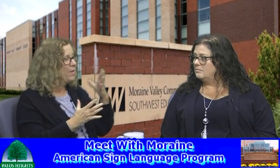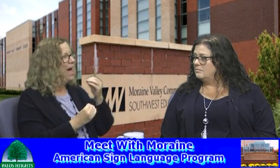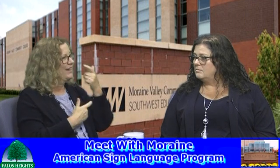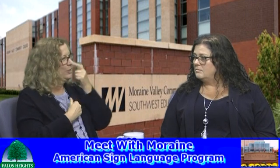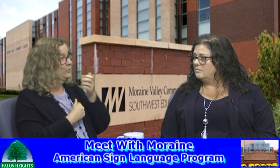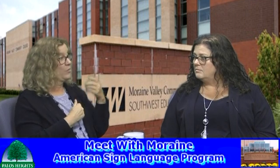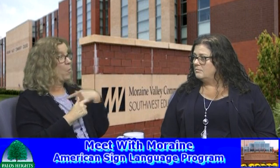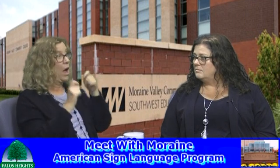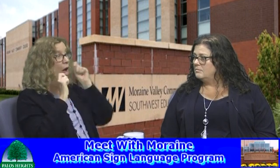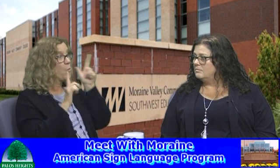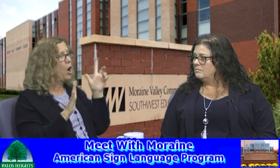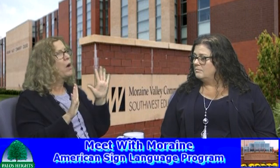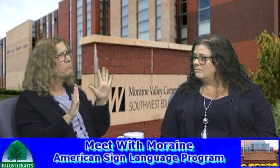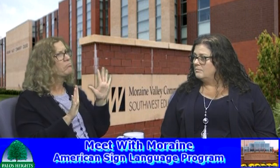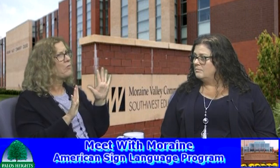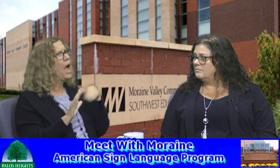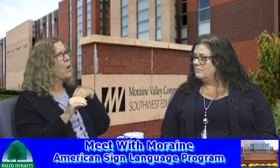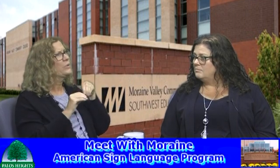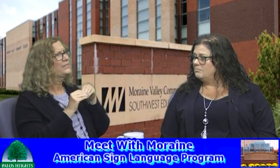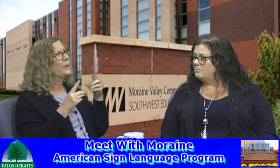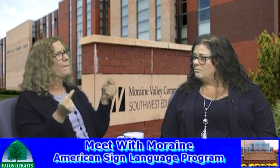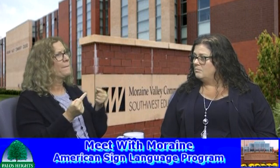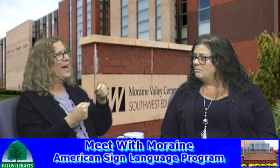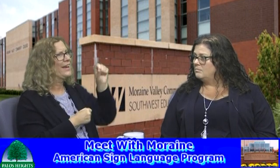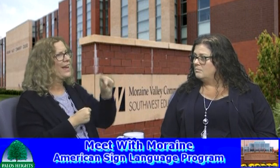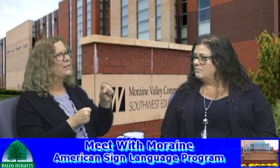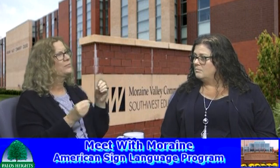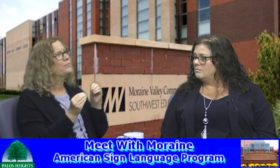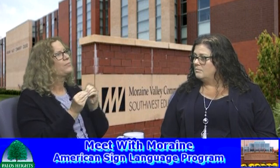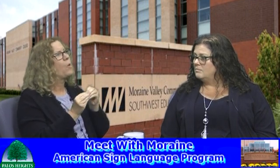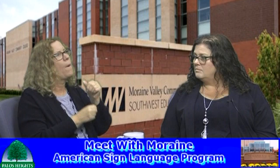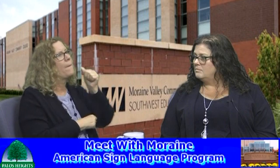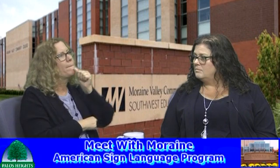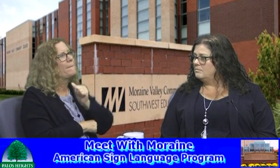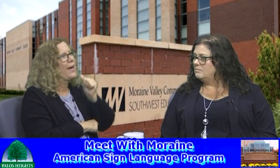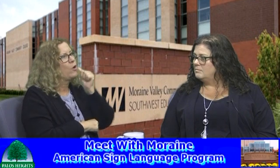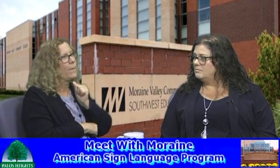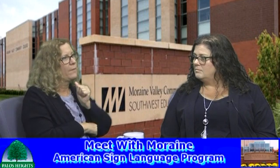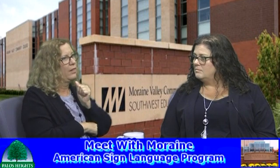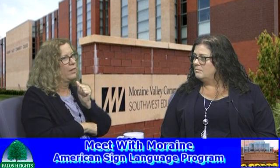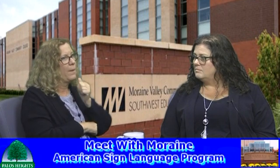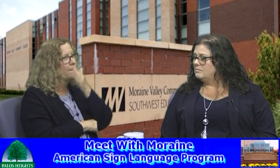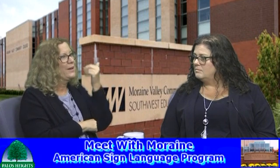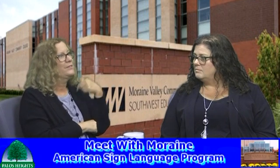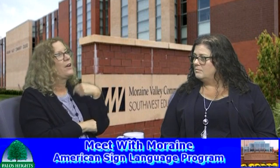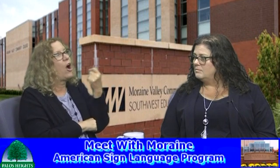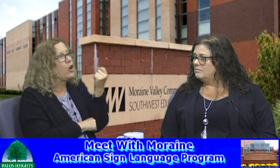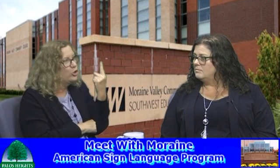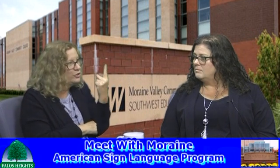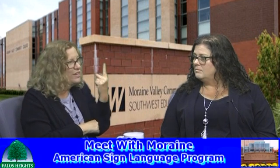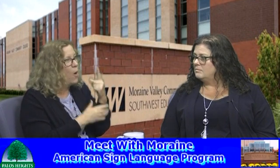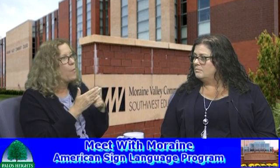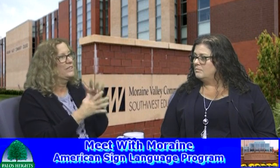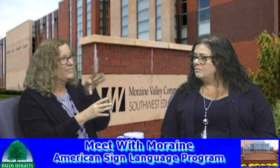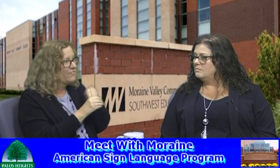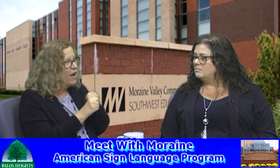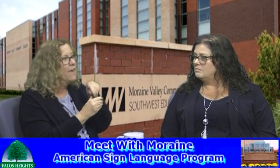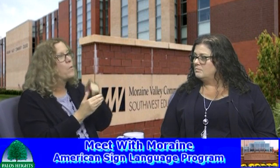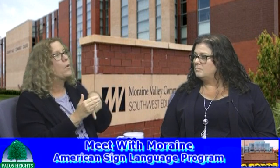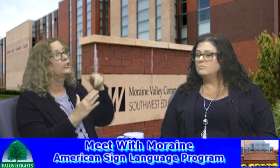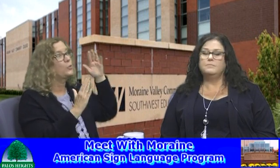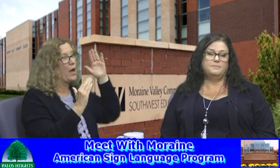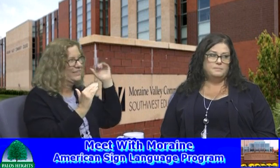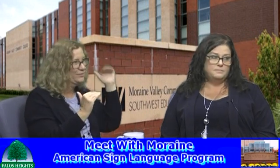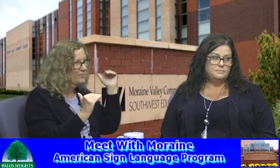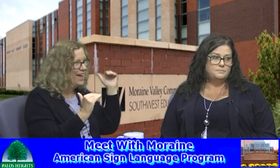had an interpreter. So I was more informed. And when I woke up, I was in pain, yes, but it was more bearable because I